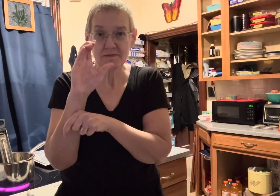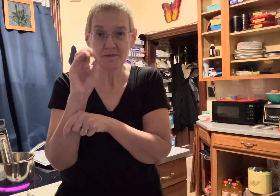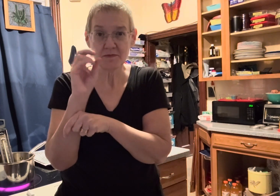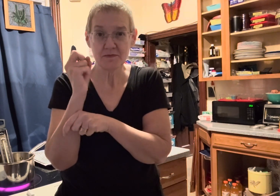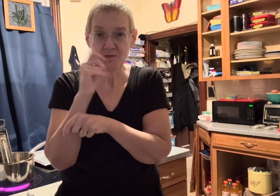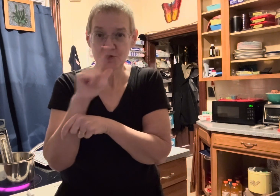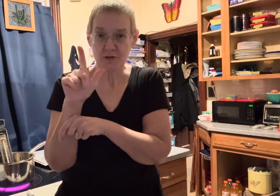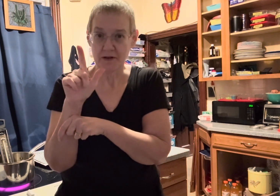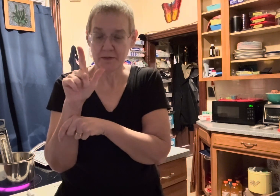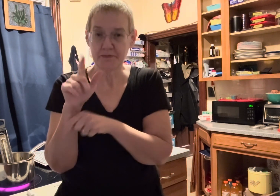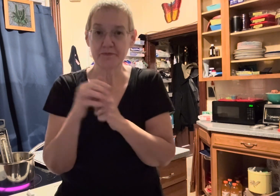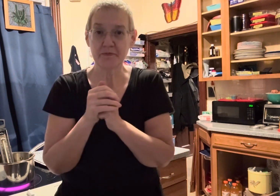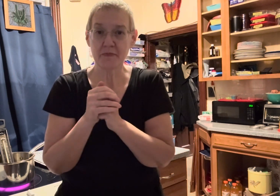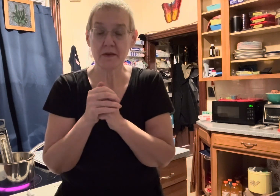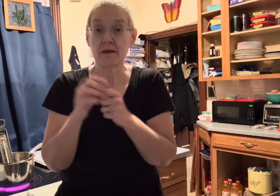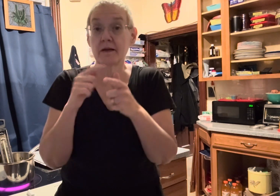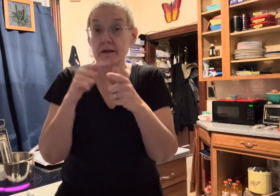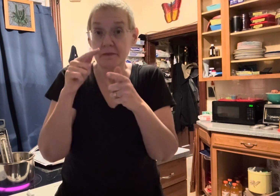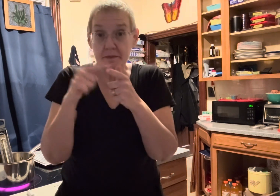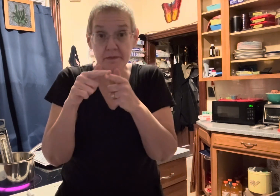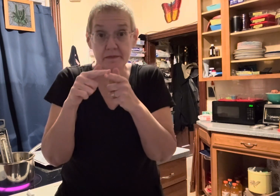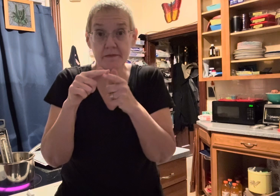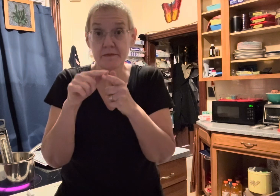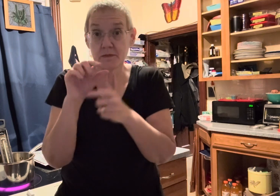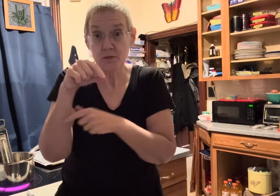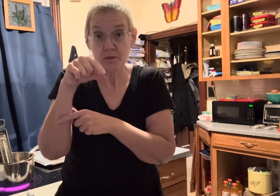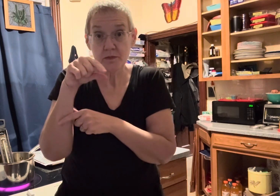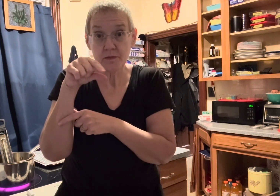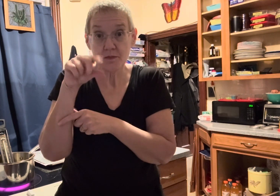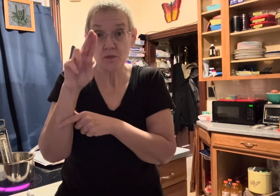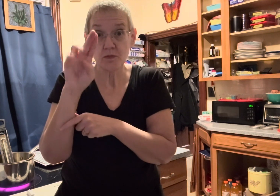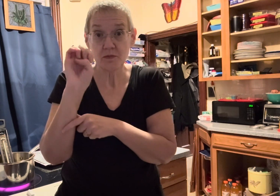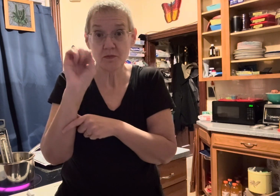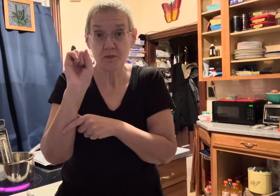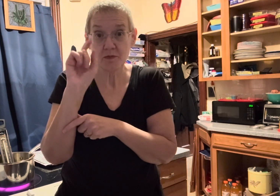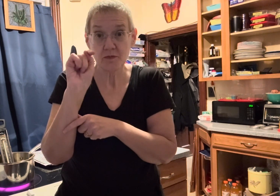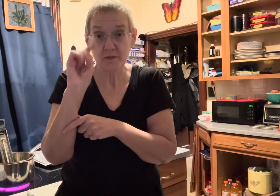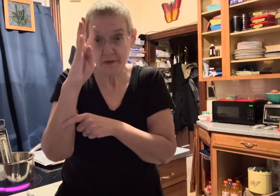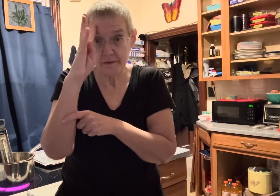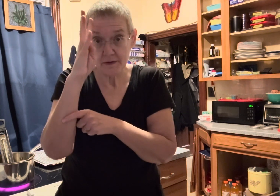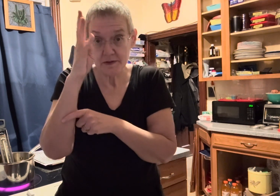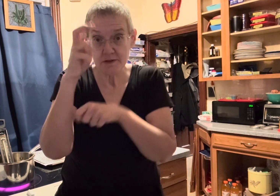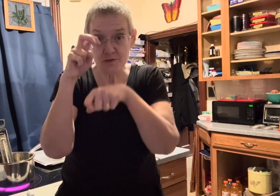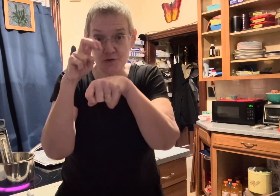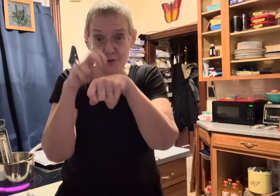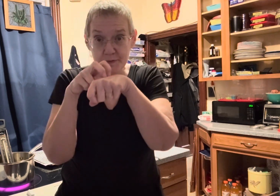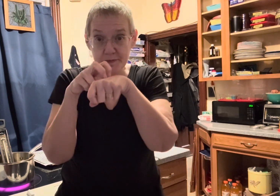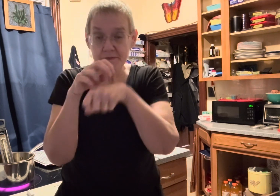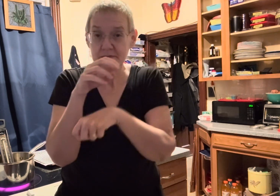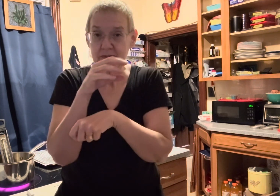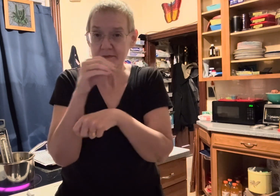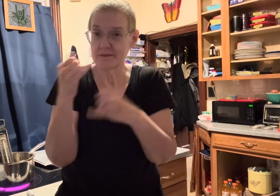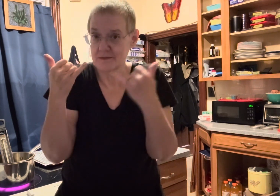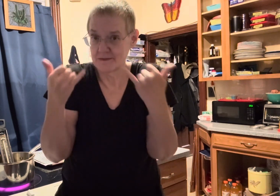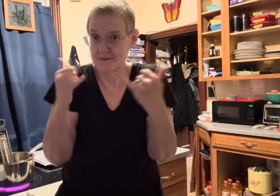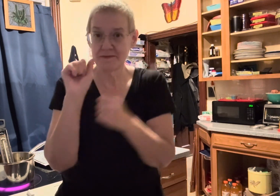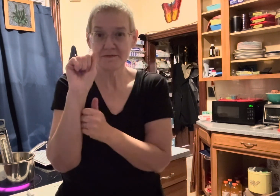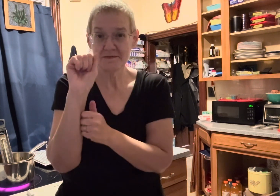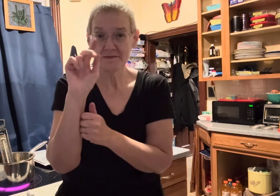I also used it to make taco shells. Then Quest invented chips. And